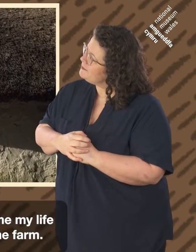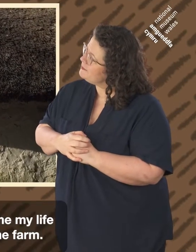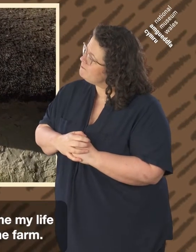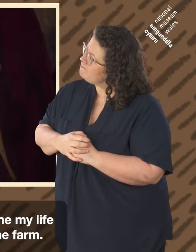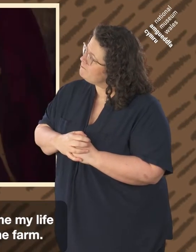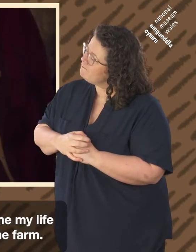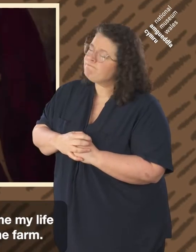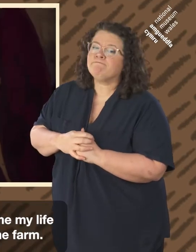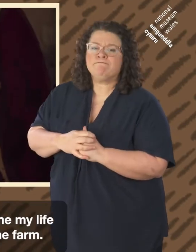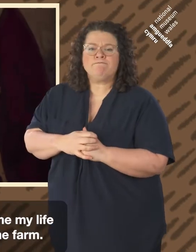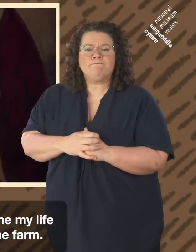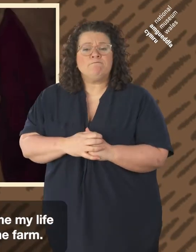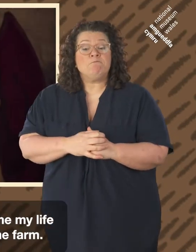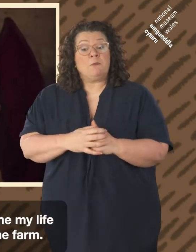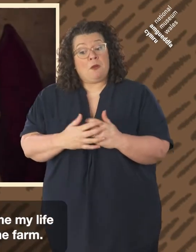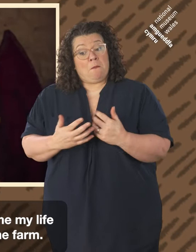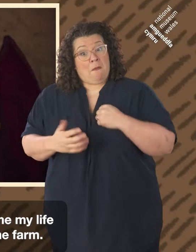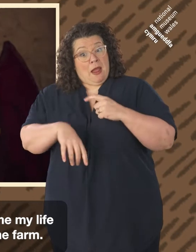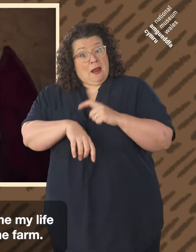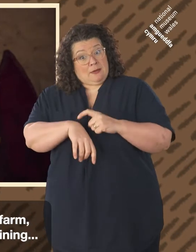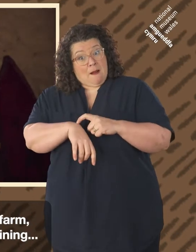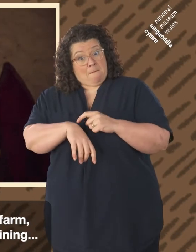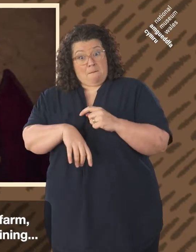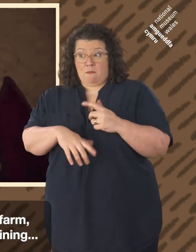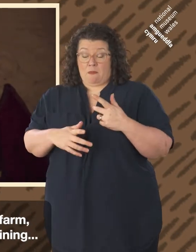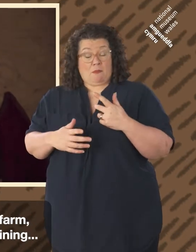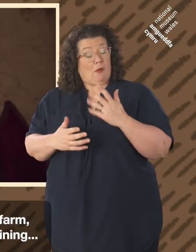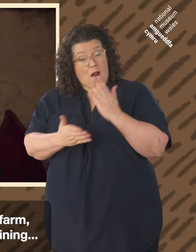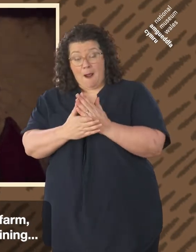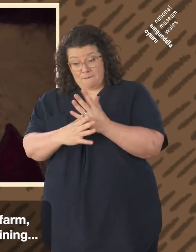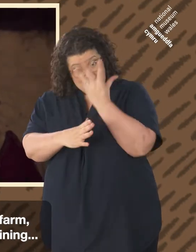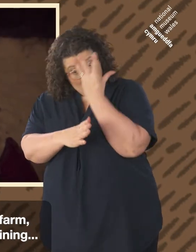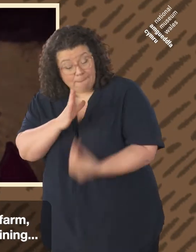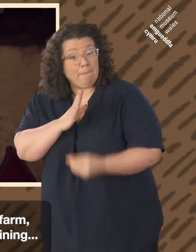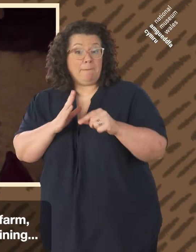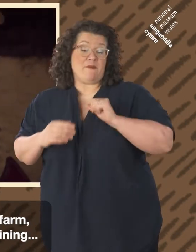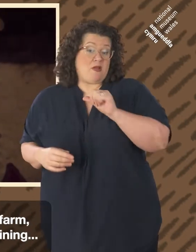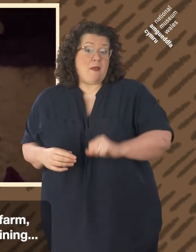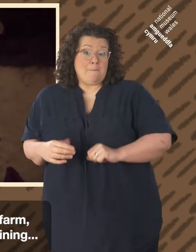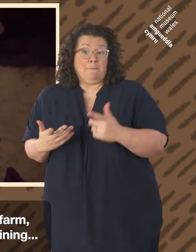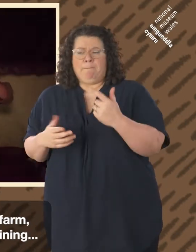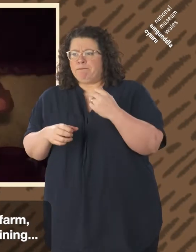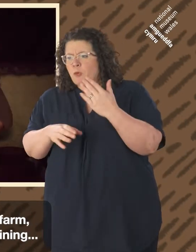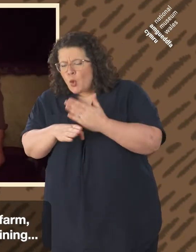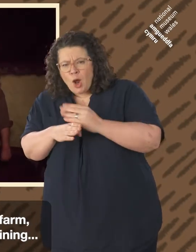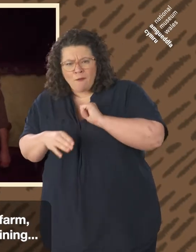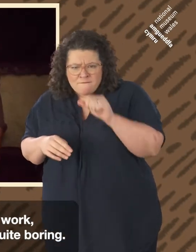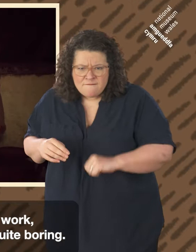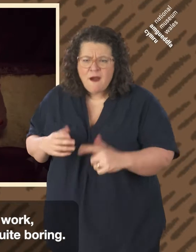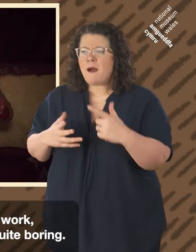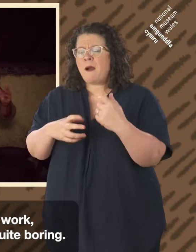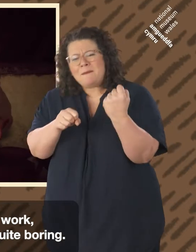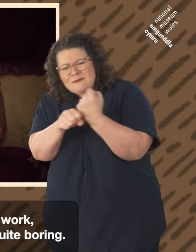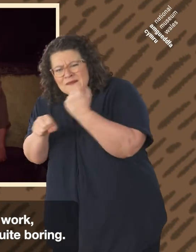Now, most of the time, my life revolves around the farm. Working on the farm and fixing and maintaining and